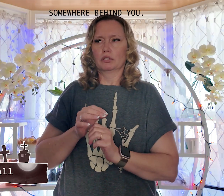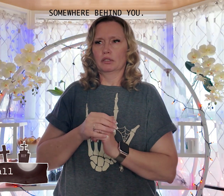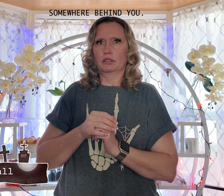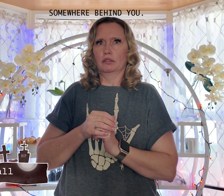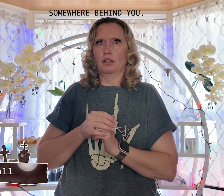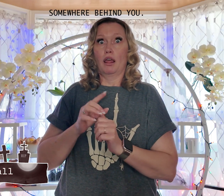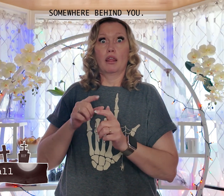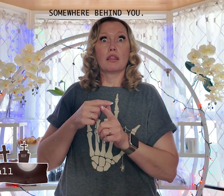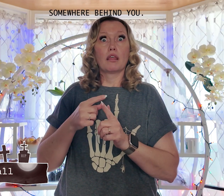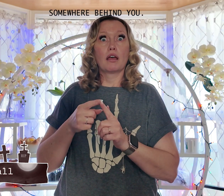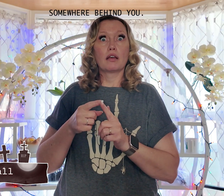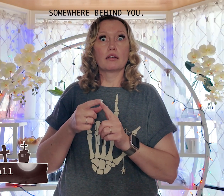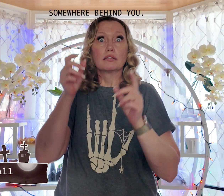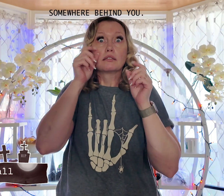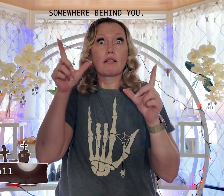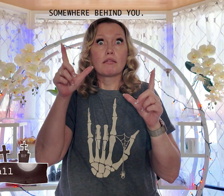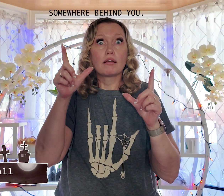somewhere behind you. Then,